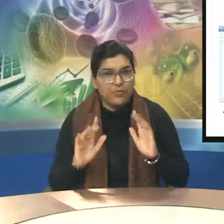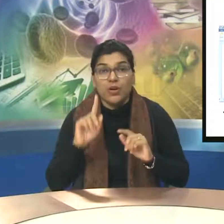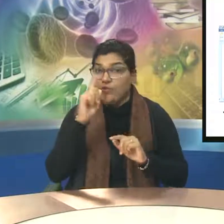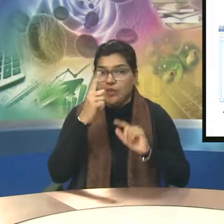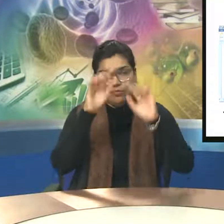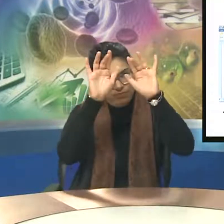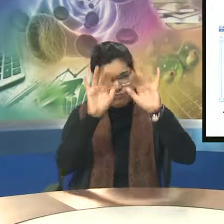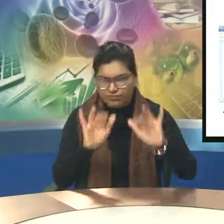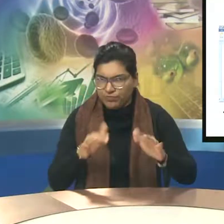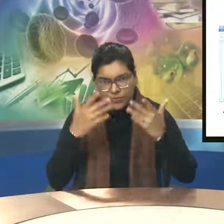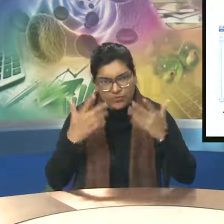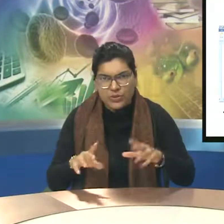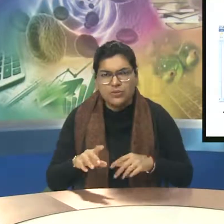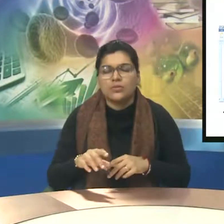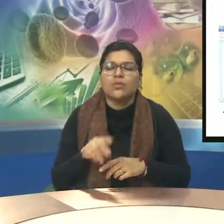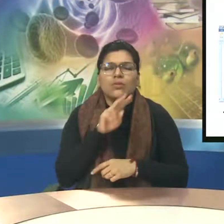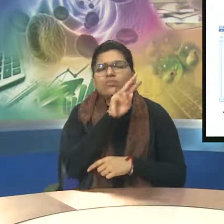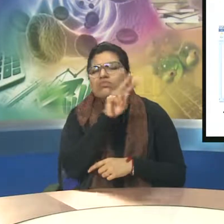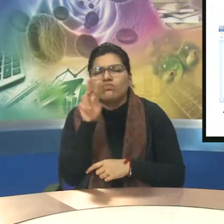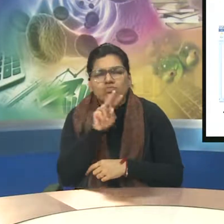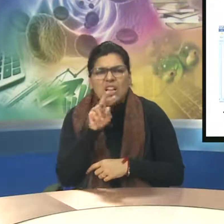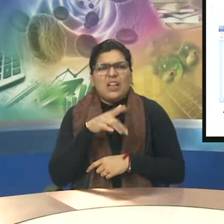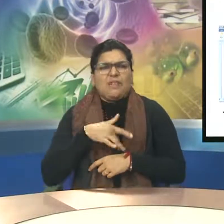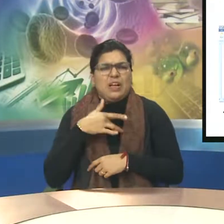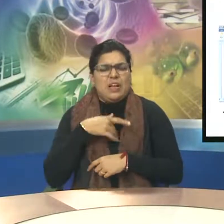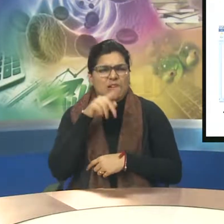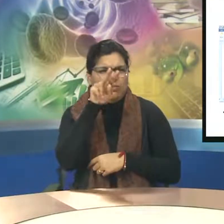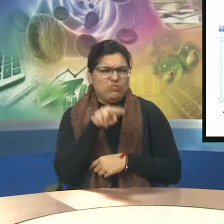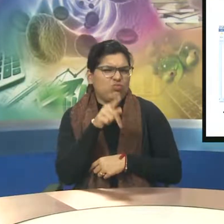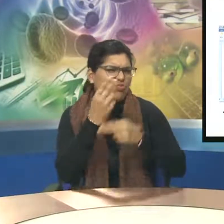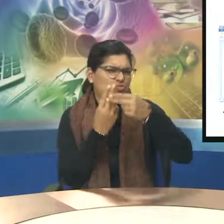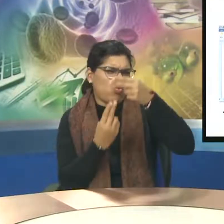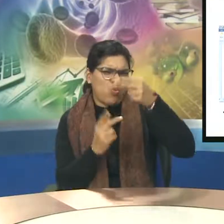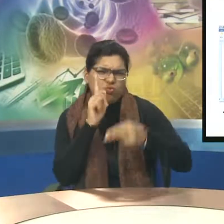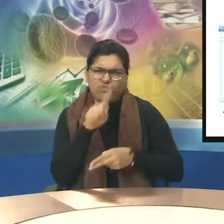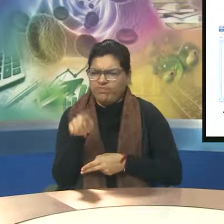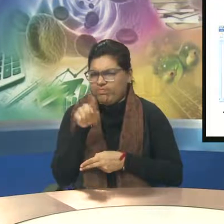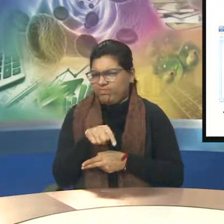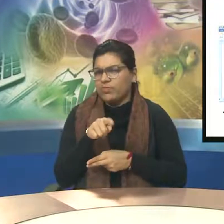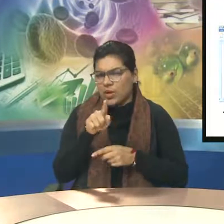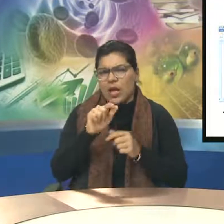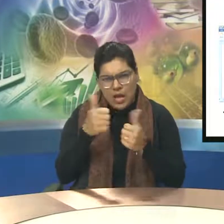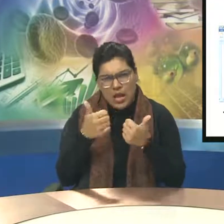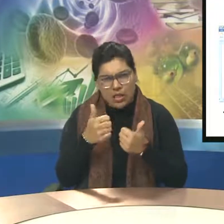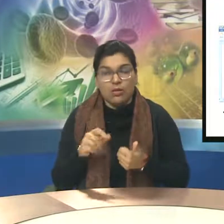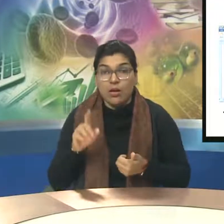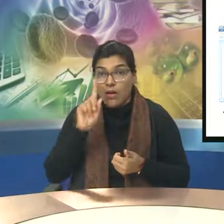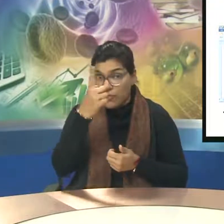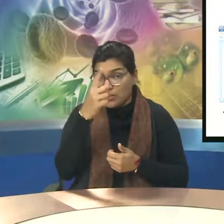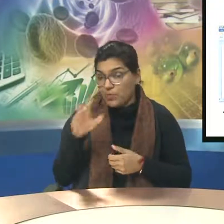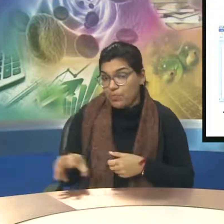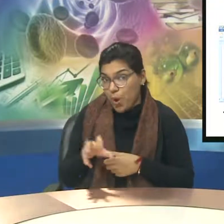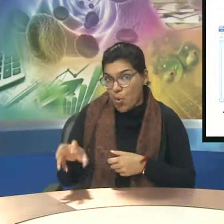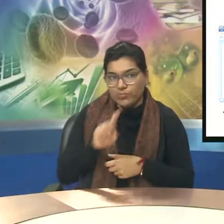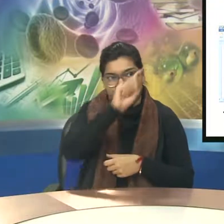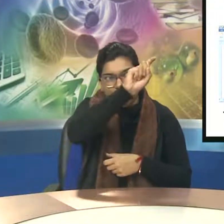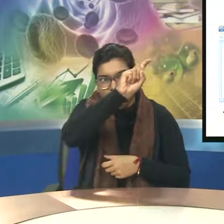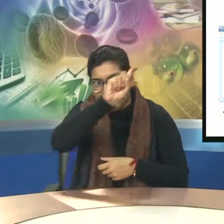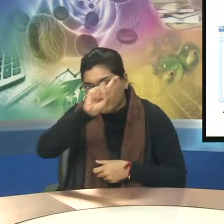text, first you have to write a particular paragraph, and when reading it, you feel it is